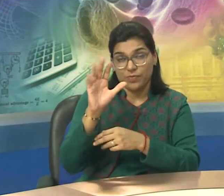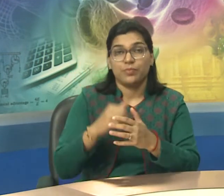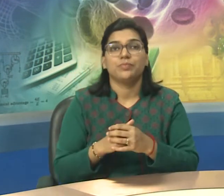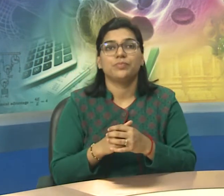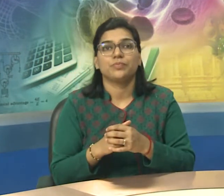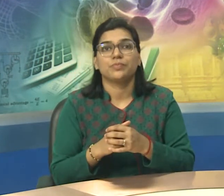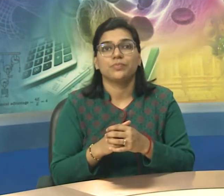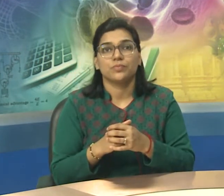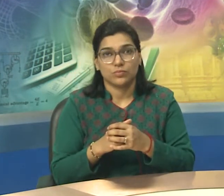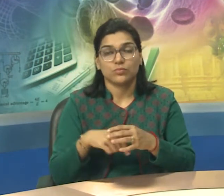Fifth point,